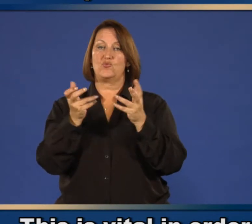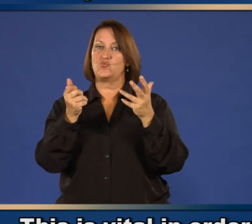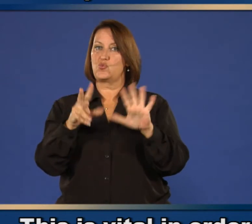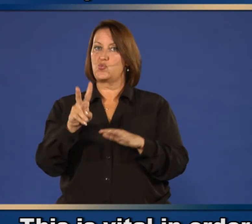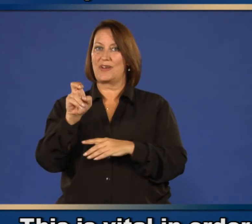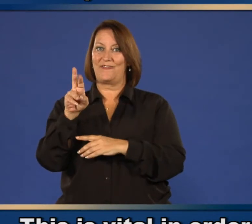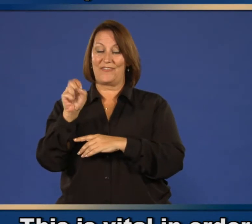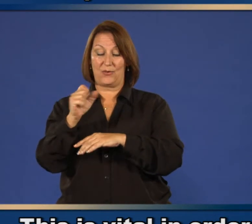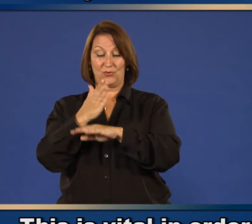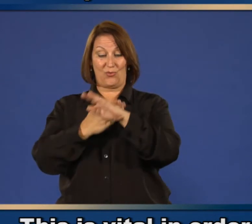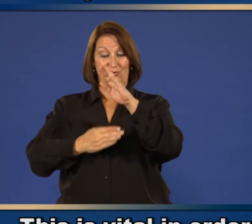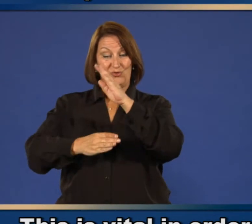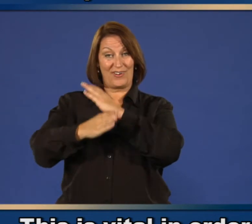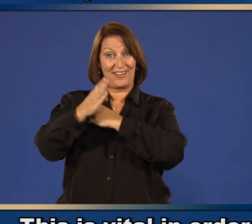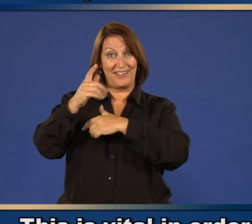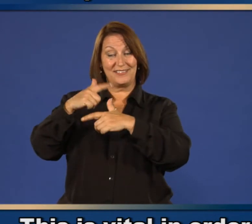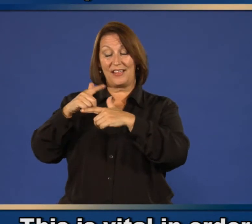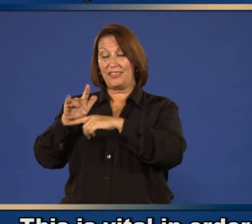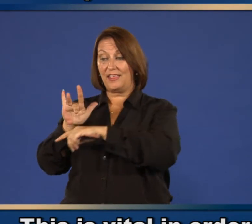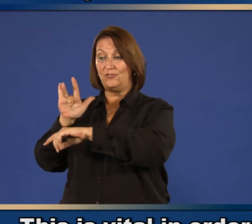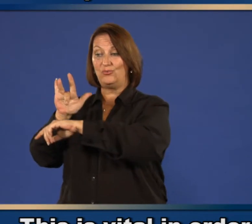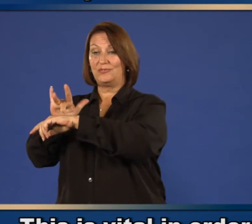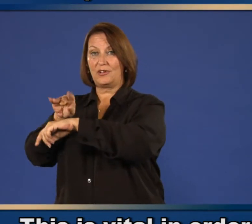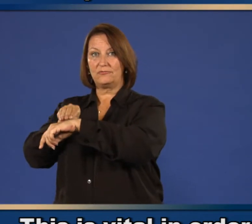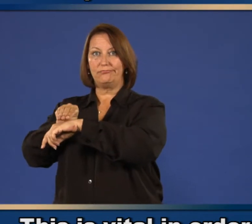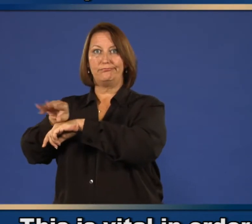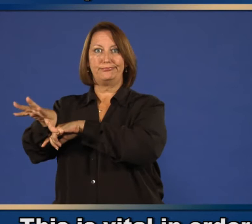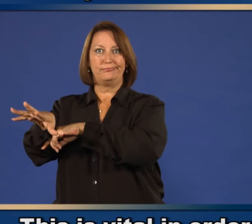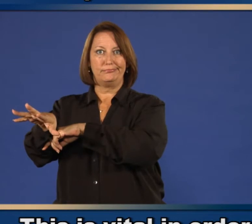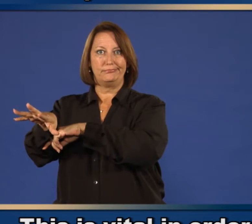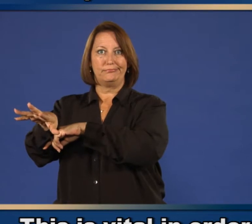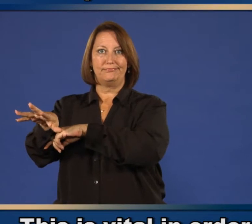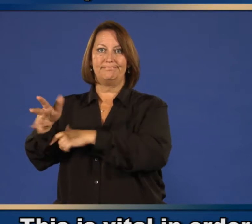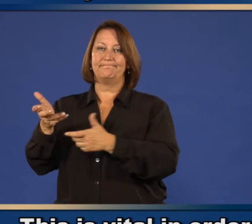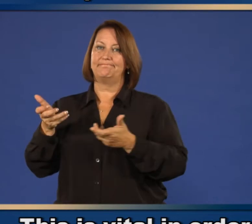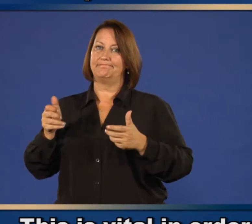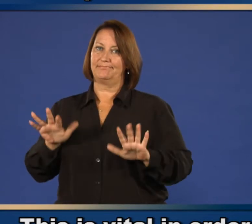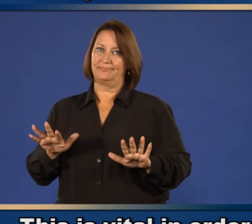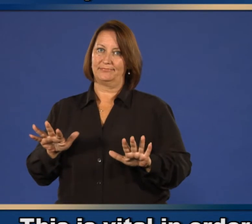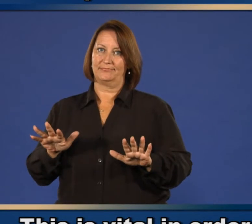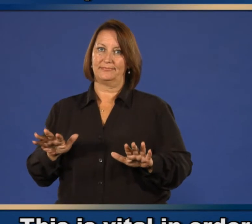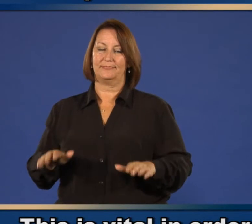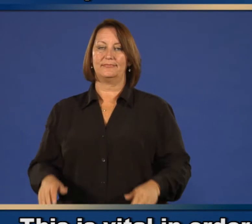remove any virus from your hands and prevent contact spread.